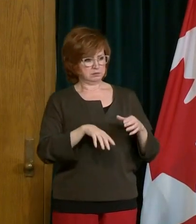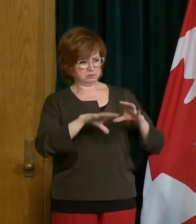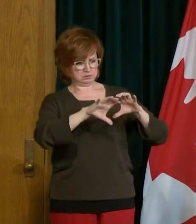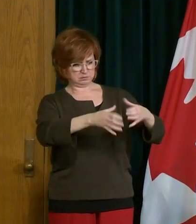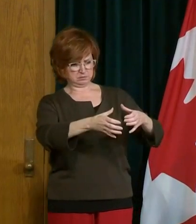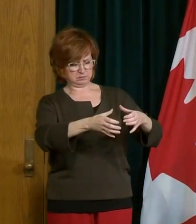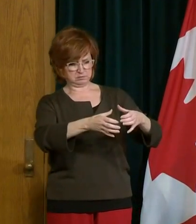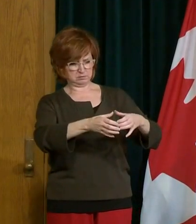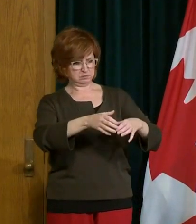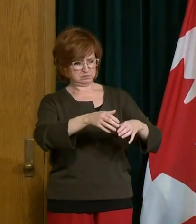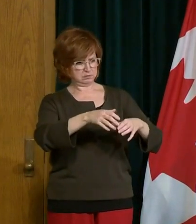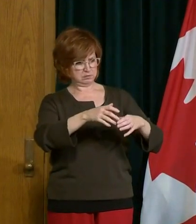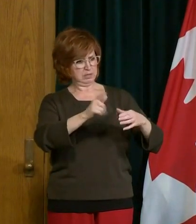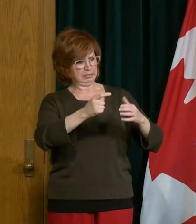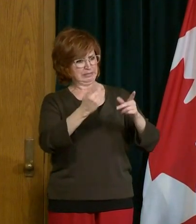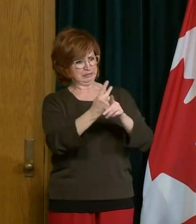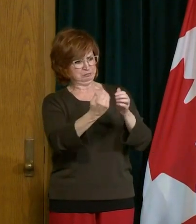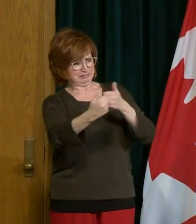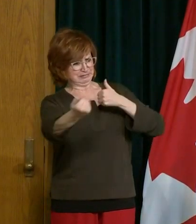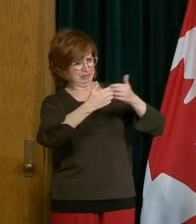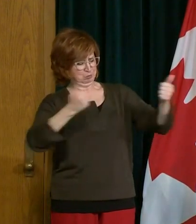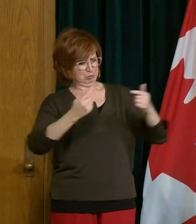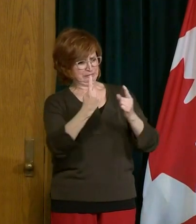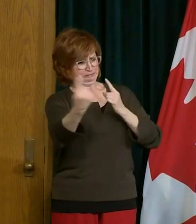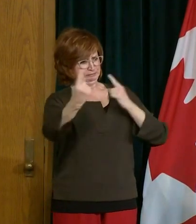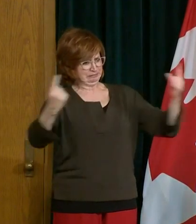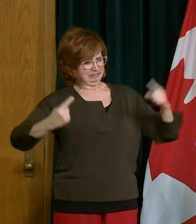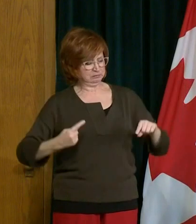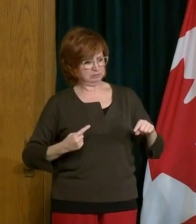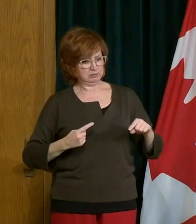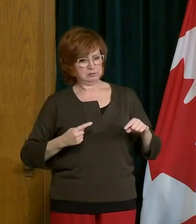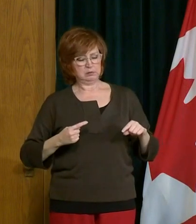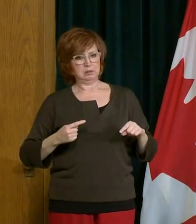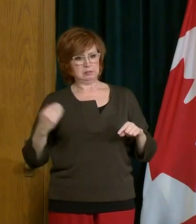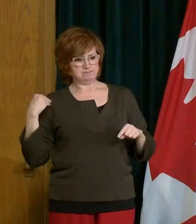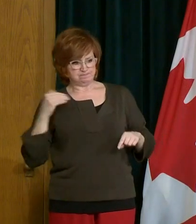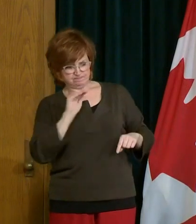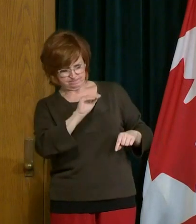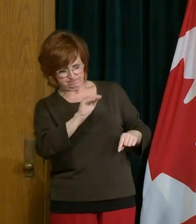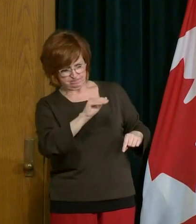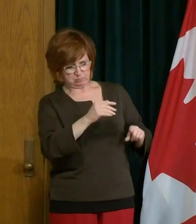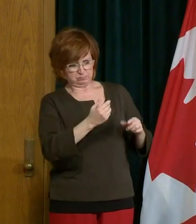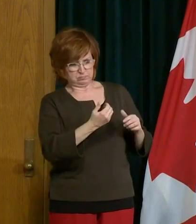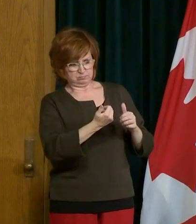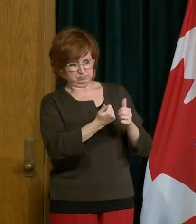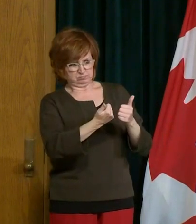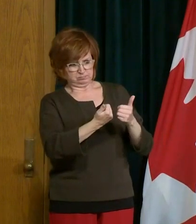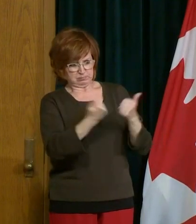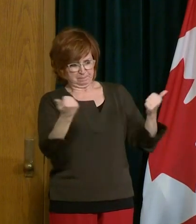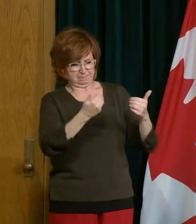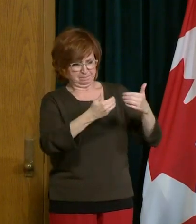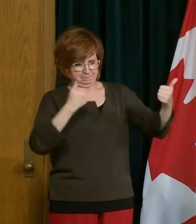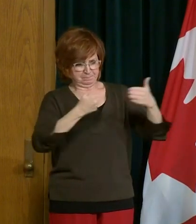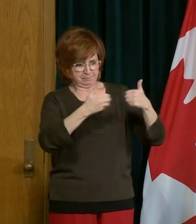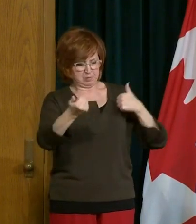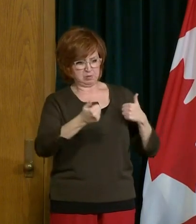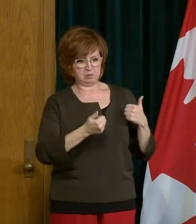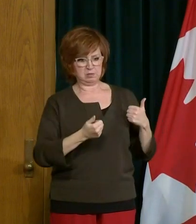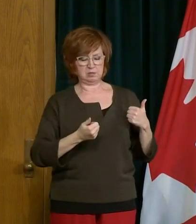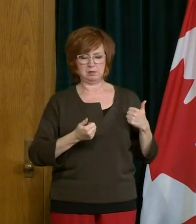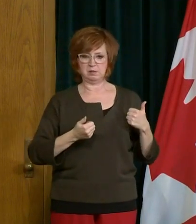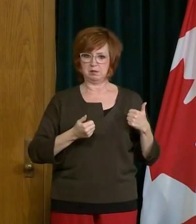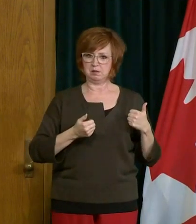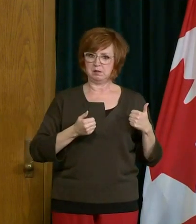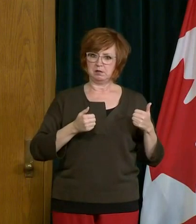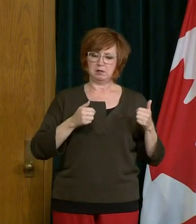distancing in certain communities. And I think this is a reminder for all of us in this province that if we let our guard down for just a moment, how quickly